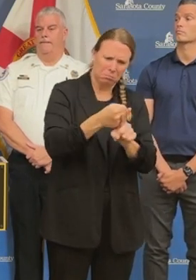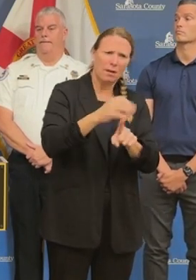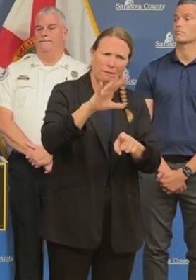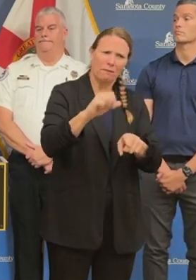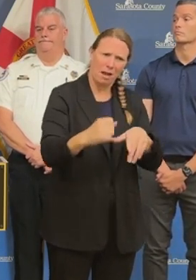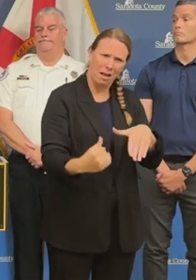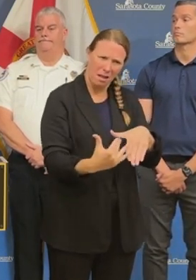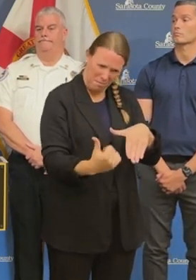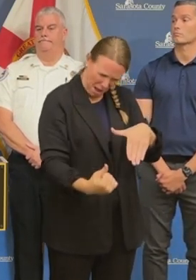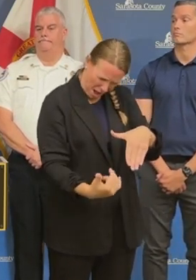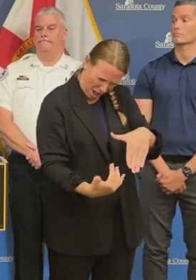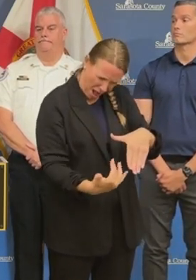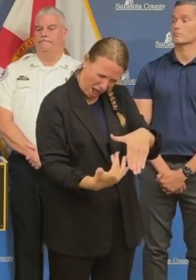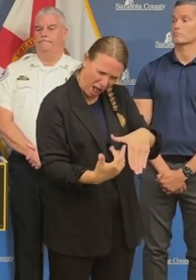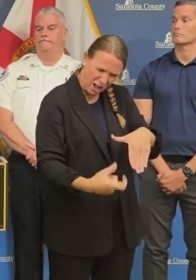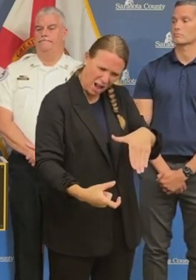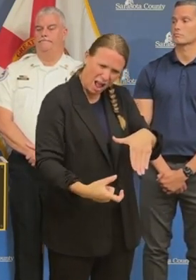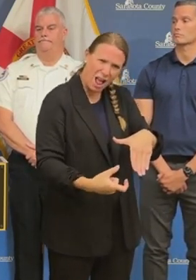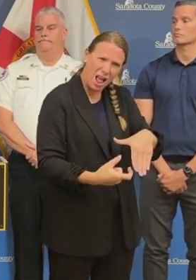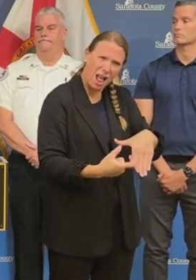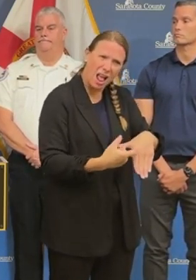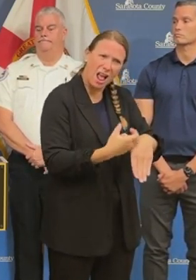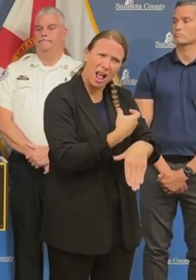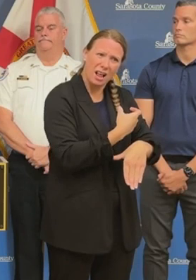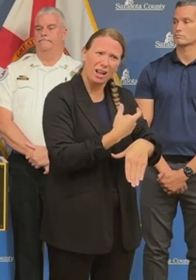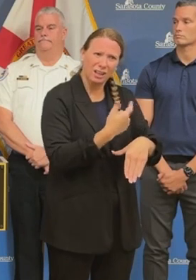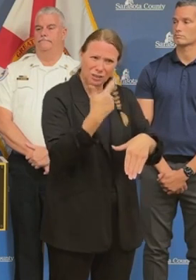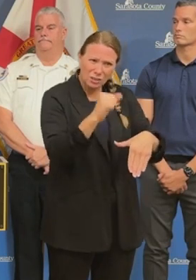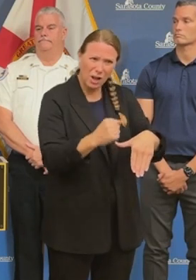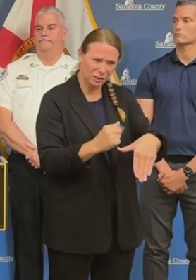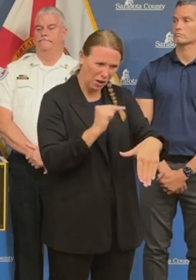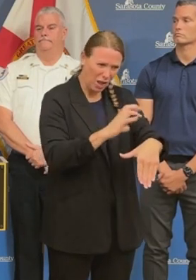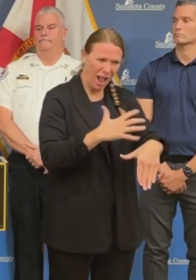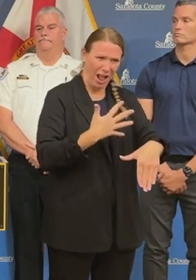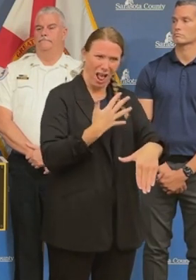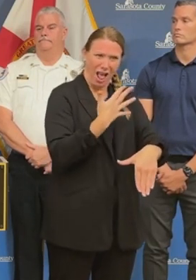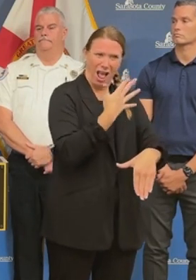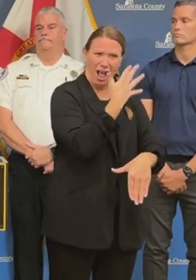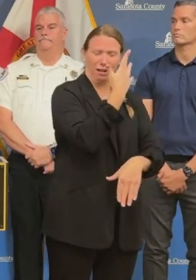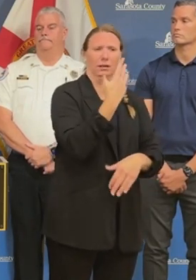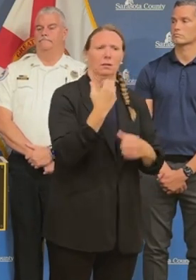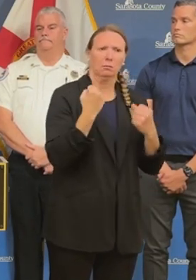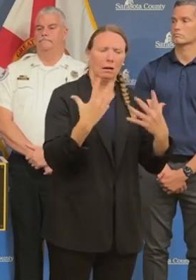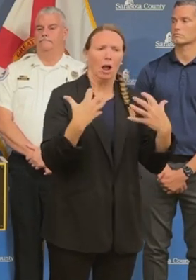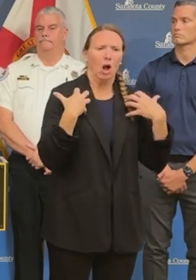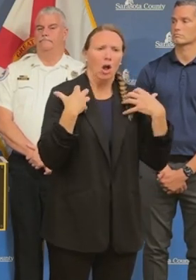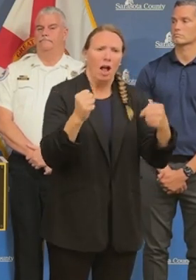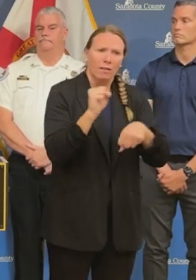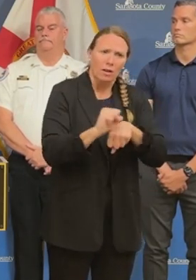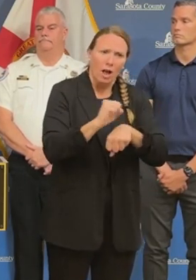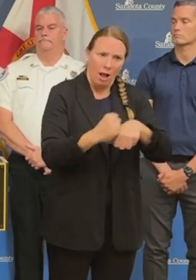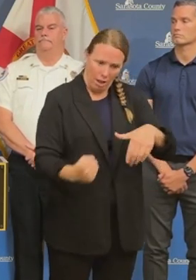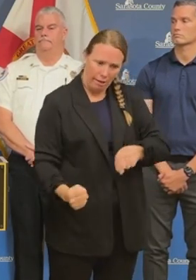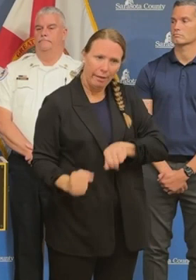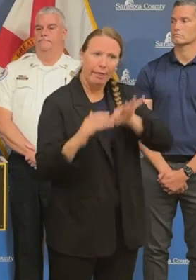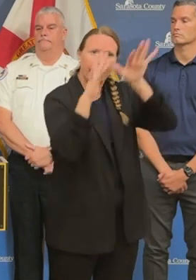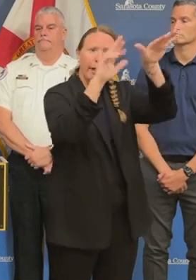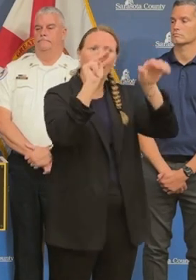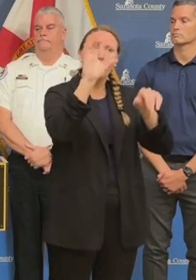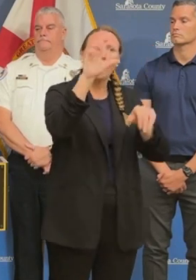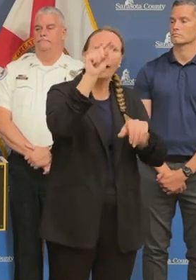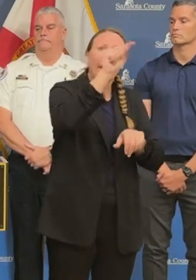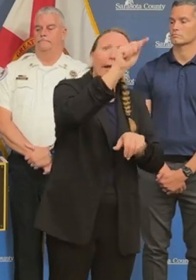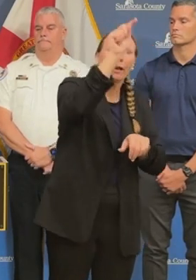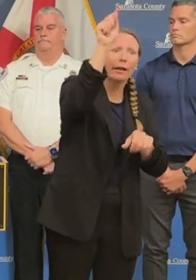entire eastern part of the country. So there's a lot of recovery work and a lot of workers still up in North Carolina, Tennessee, all the way up the